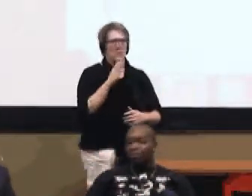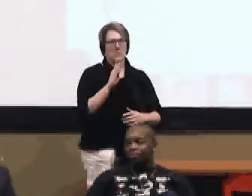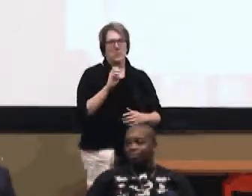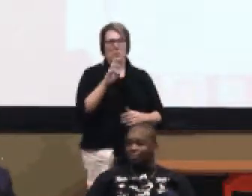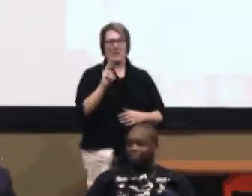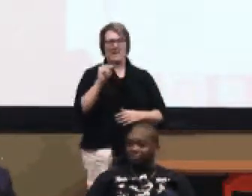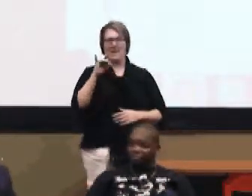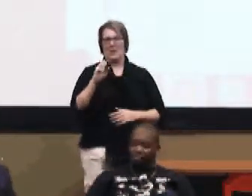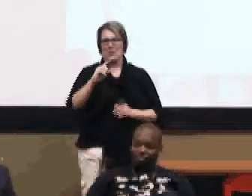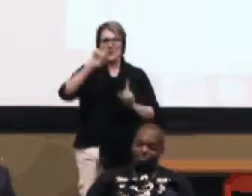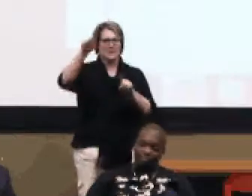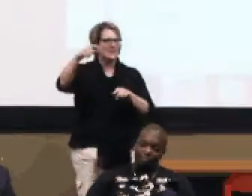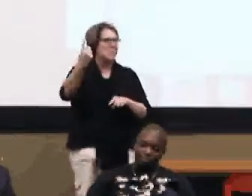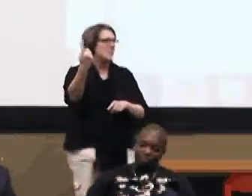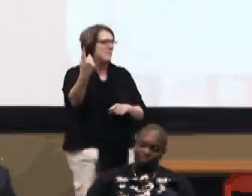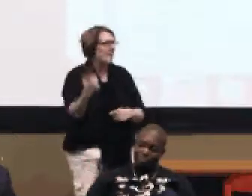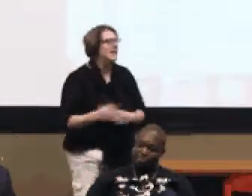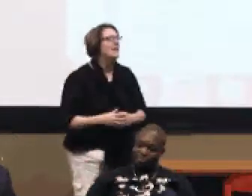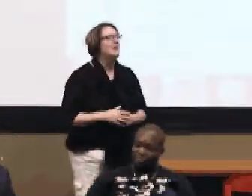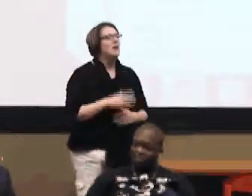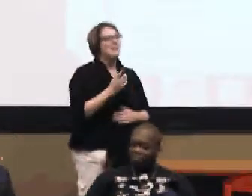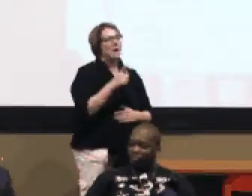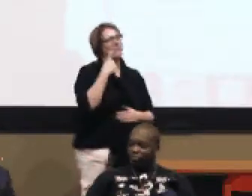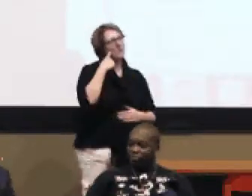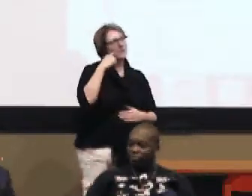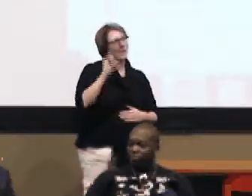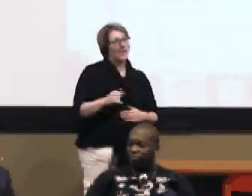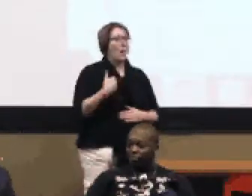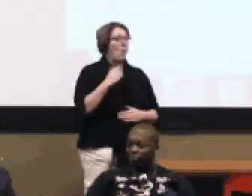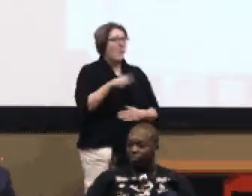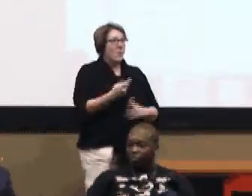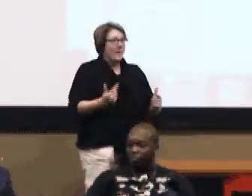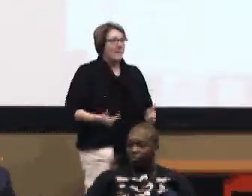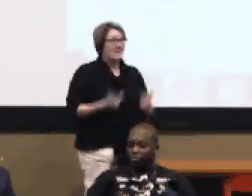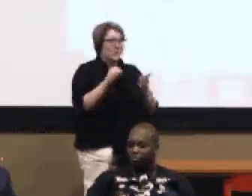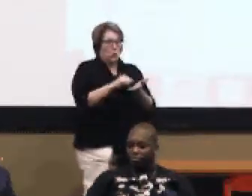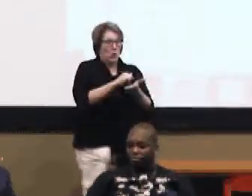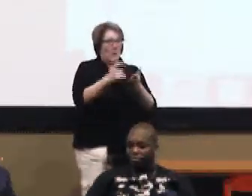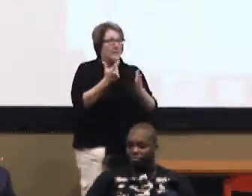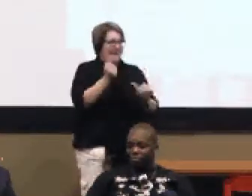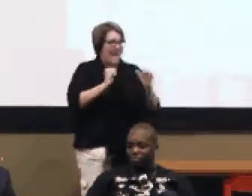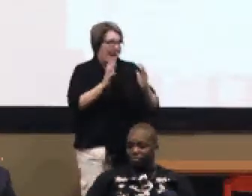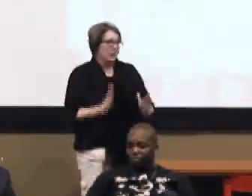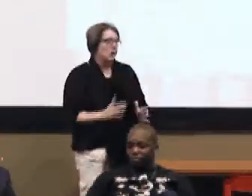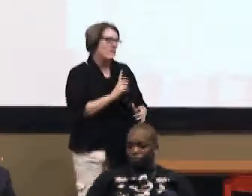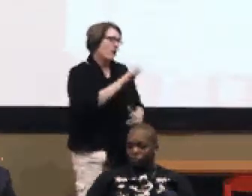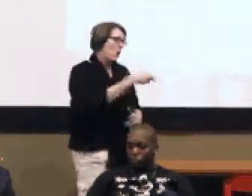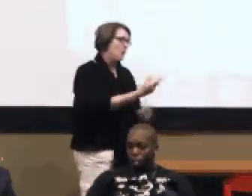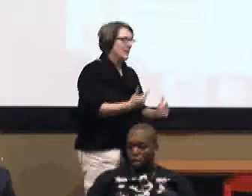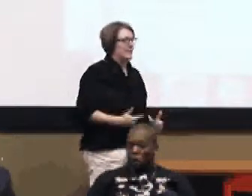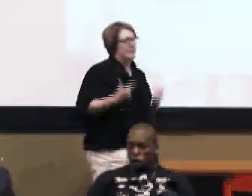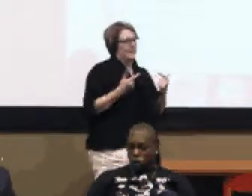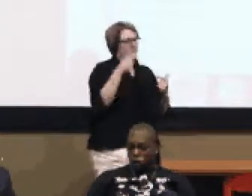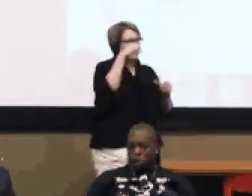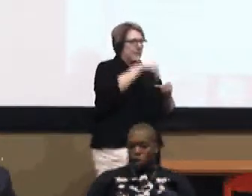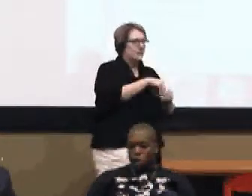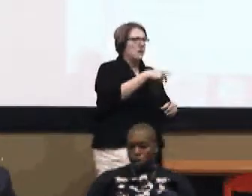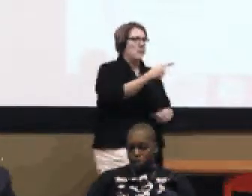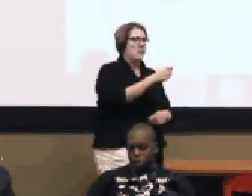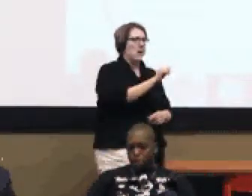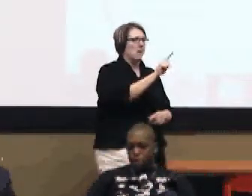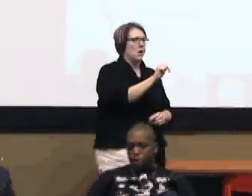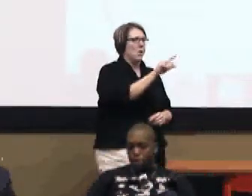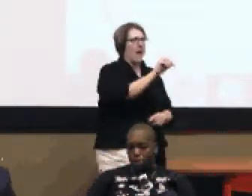Why? But yeah, if you think that, well, if I only lived in New York, I could be an actor. If I only lived in Palo Alto,